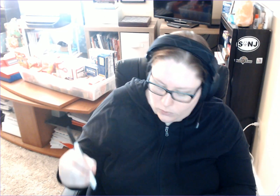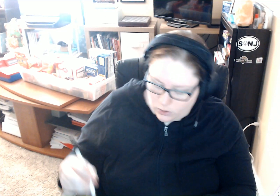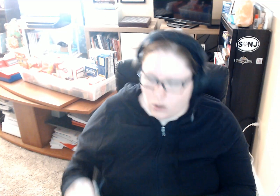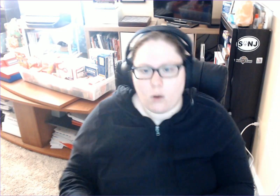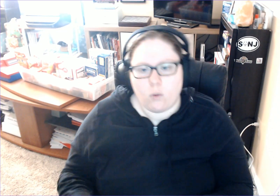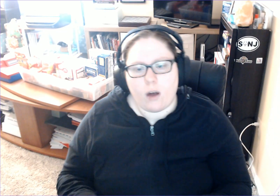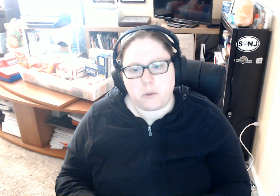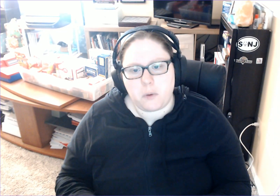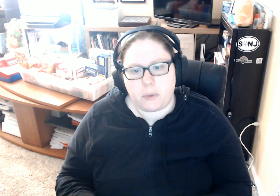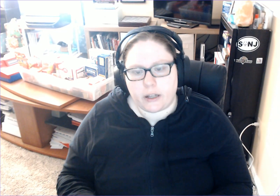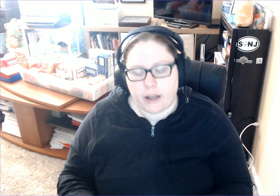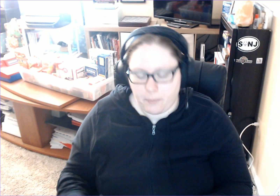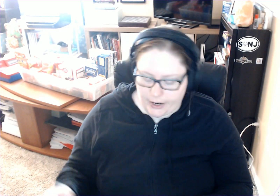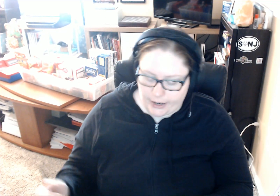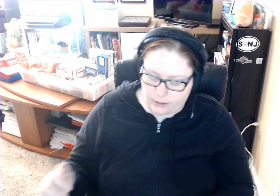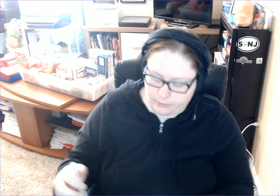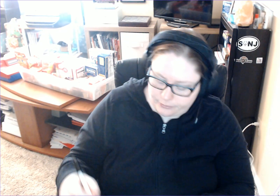Why would we put a cup there?